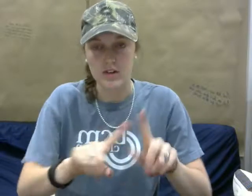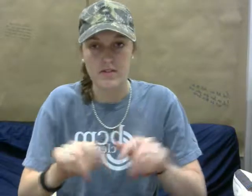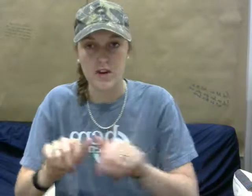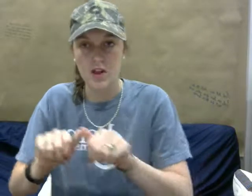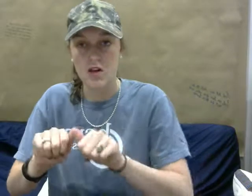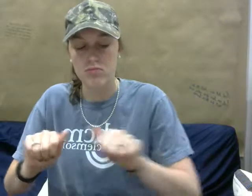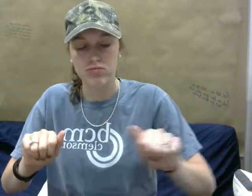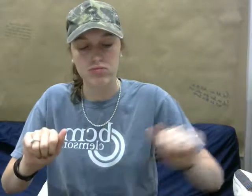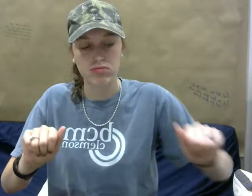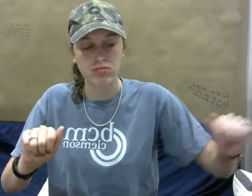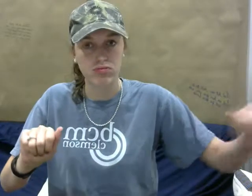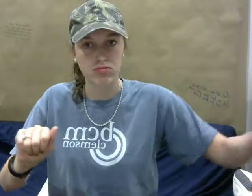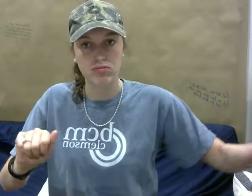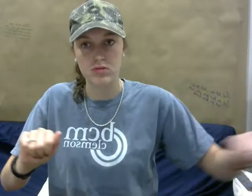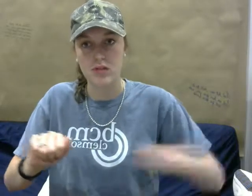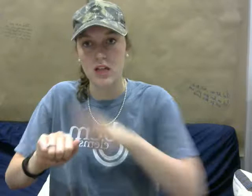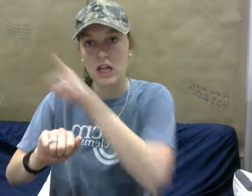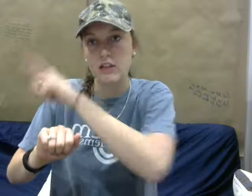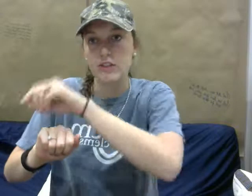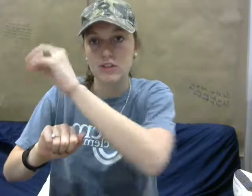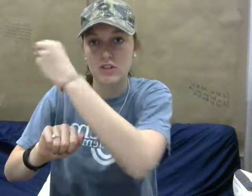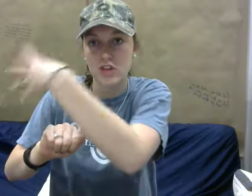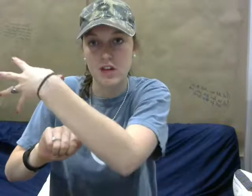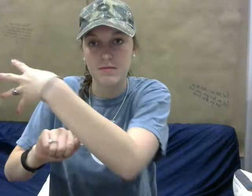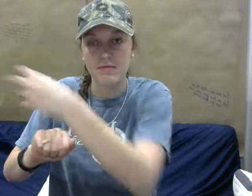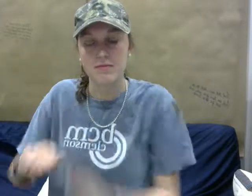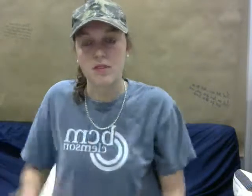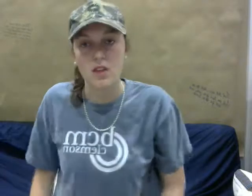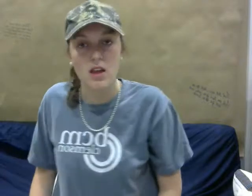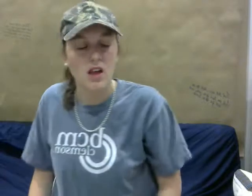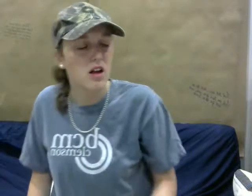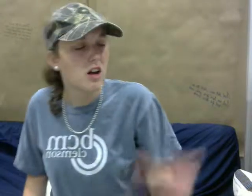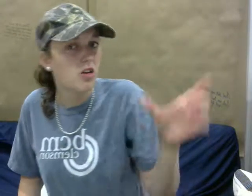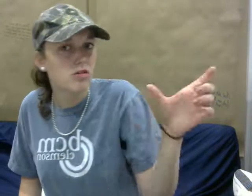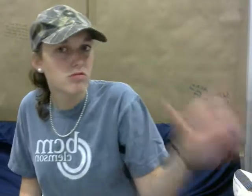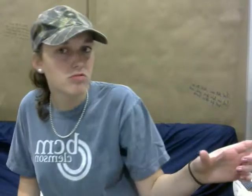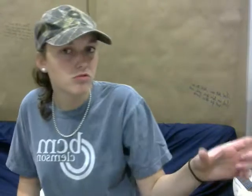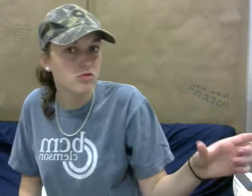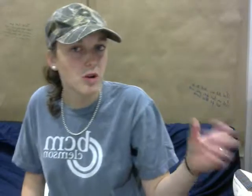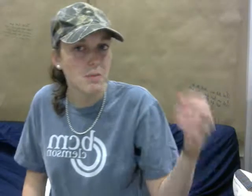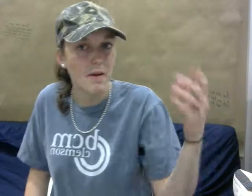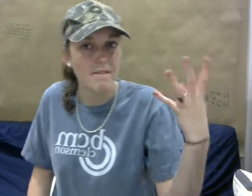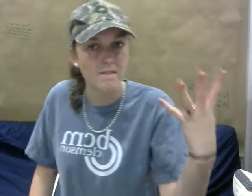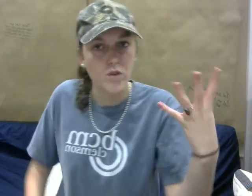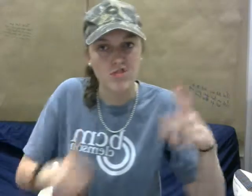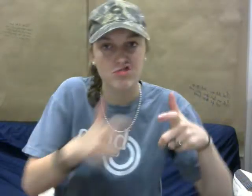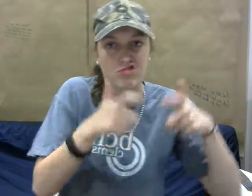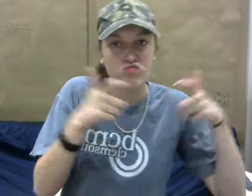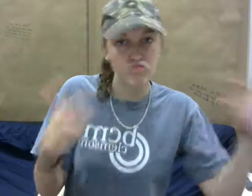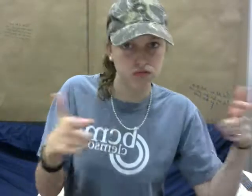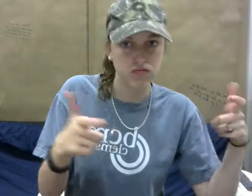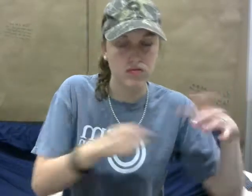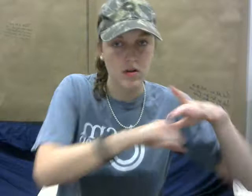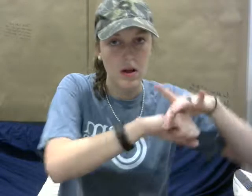sun, we reach a group of 4 giant planets which have no solid surface. These are the gas